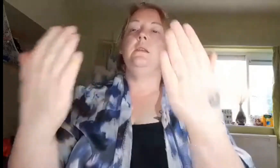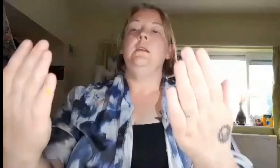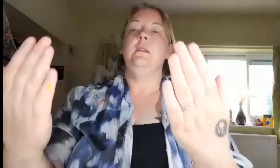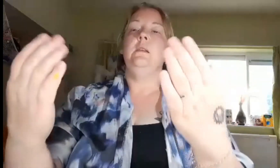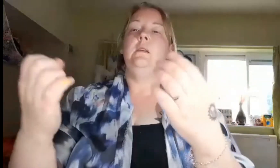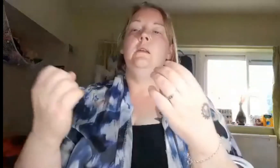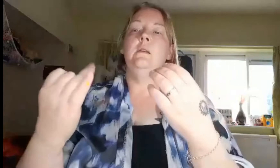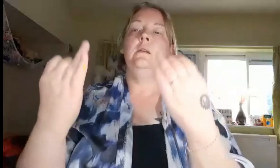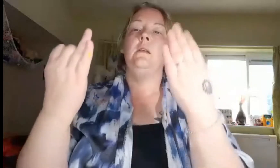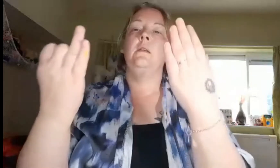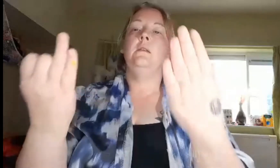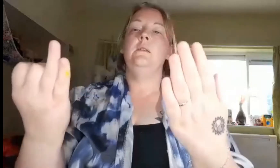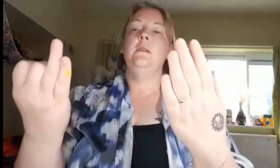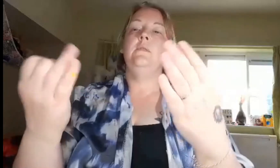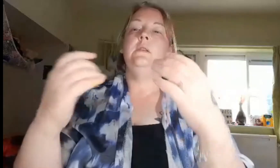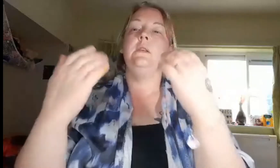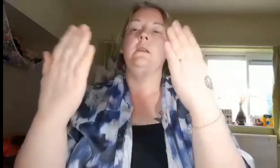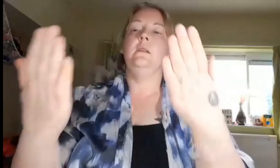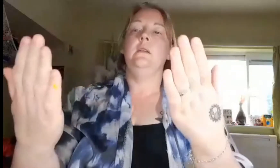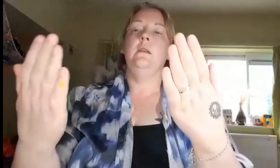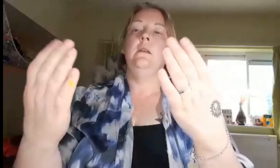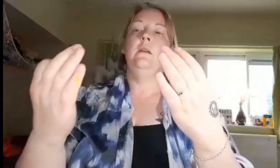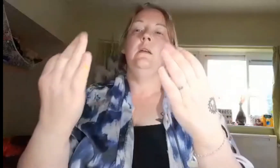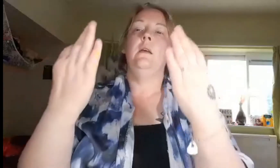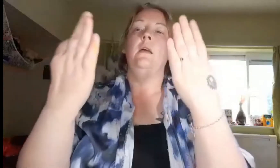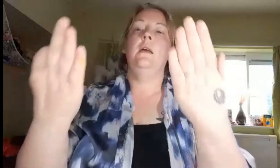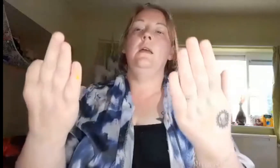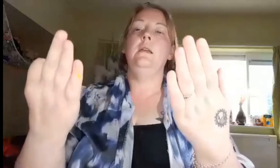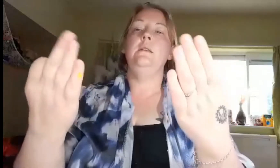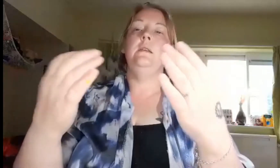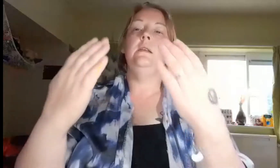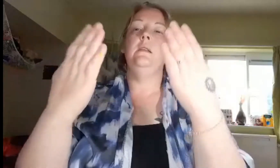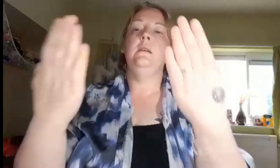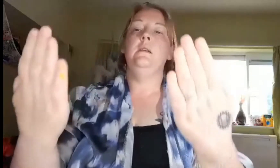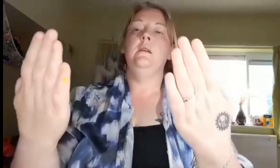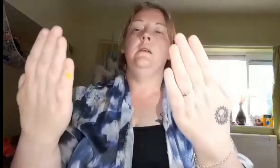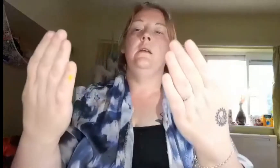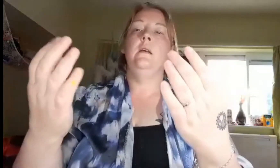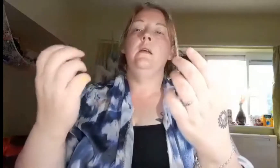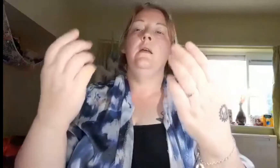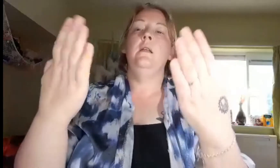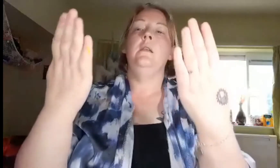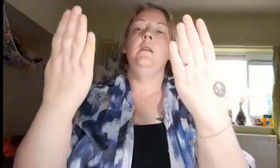16, 17, 18,